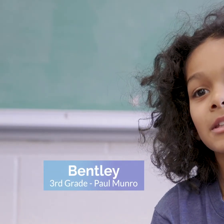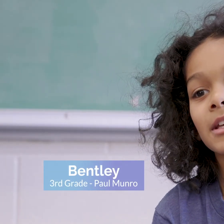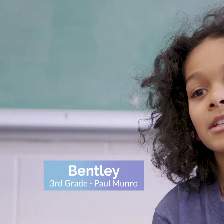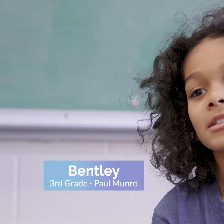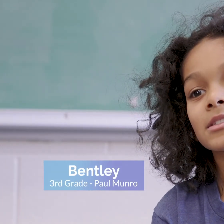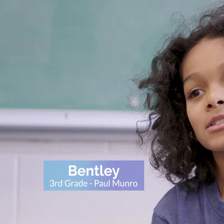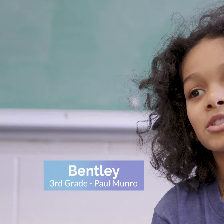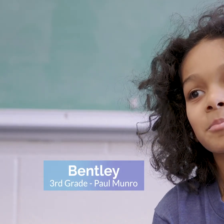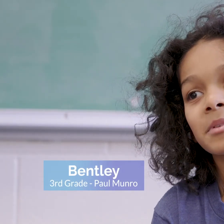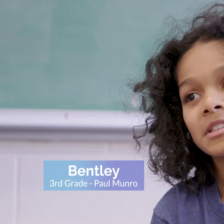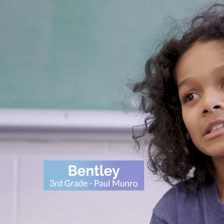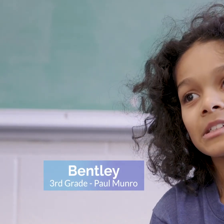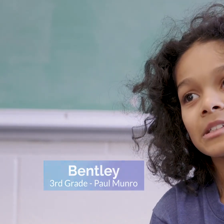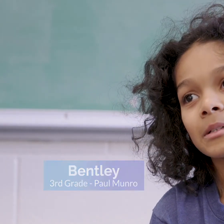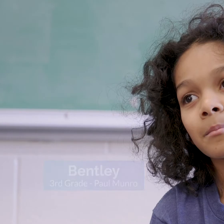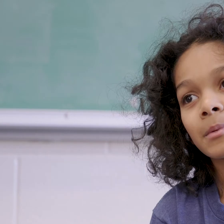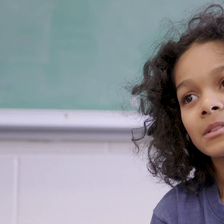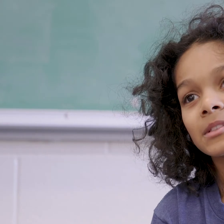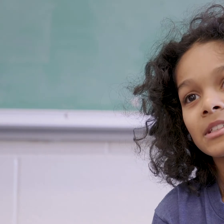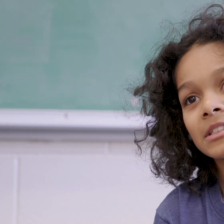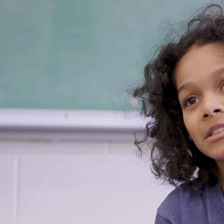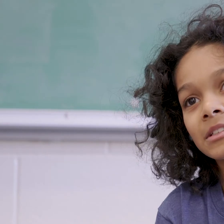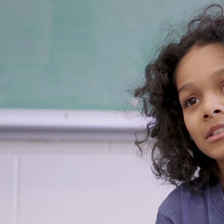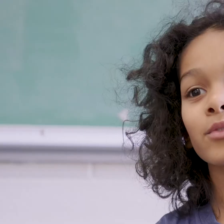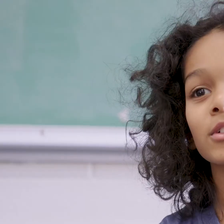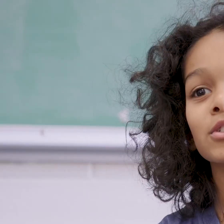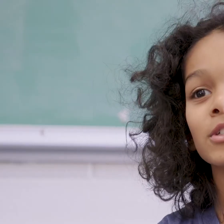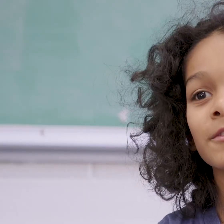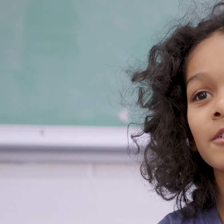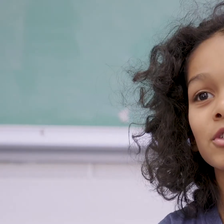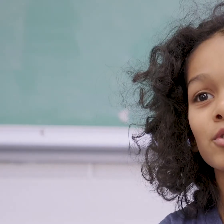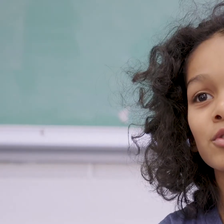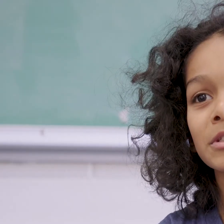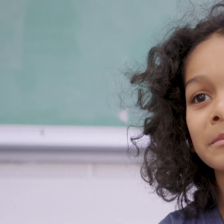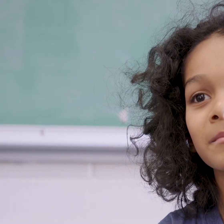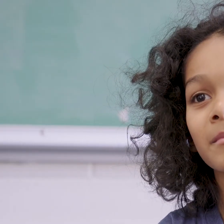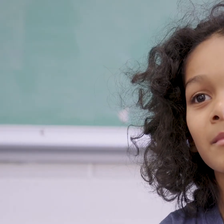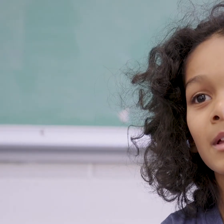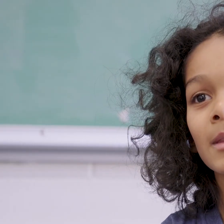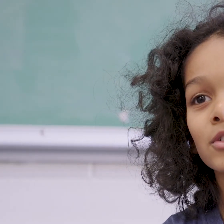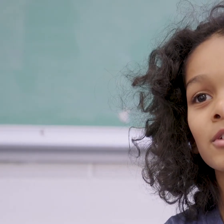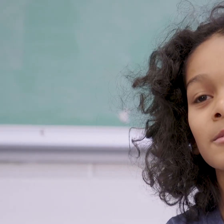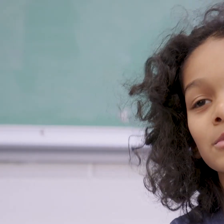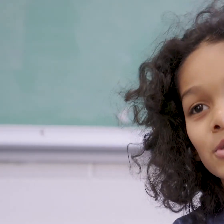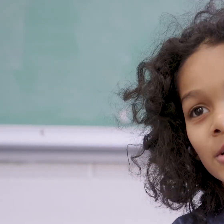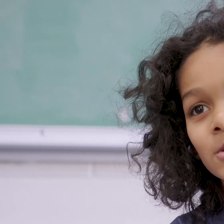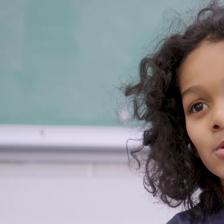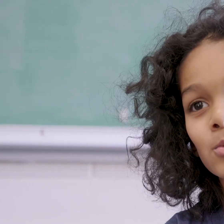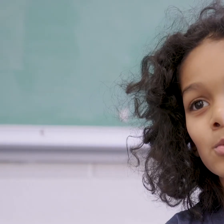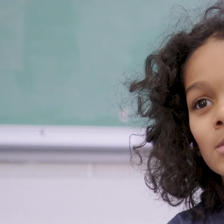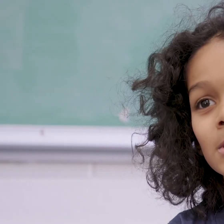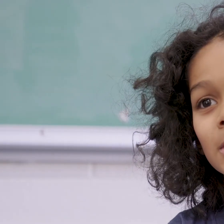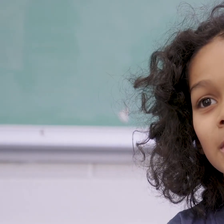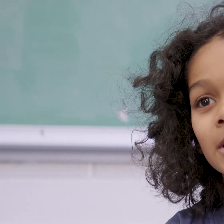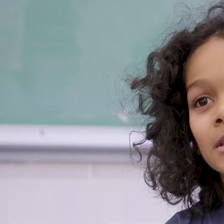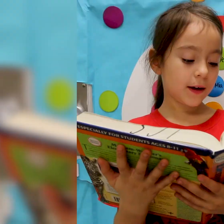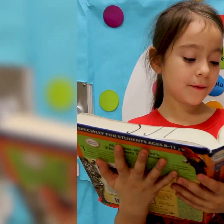then, like, you spend it, but then when you get finished using them, and like you give them to the other